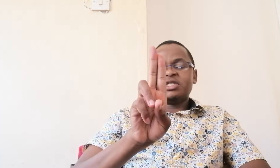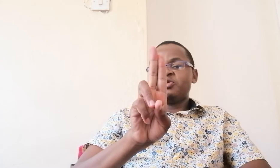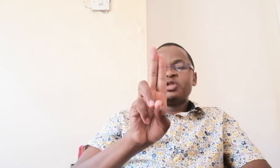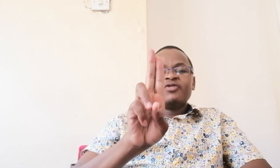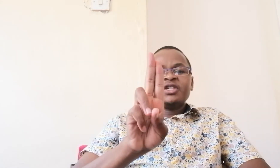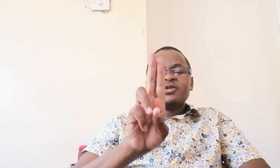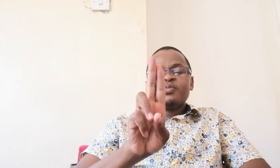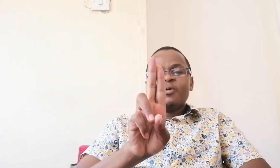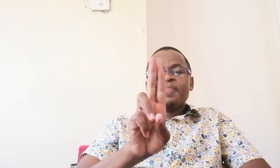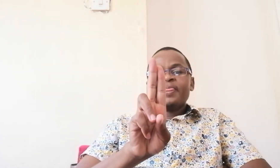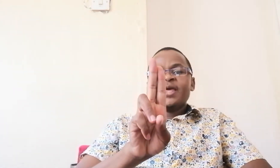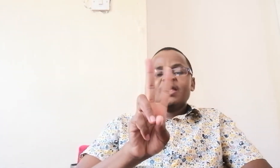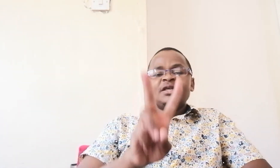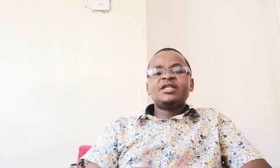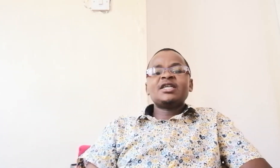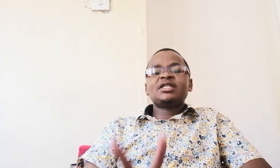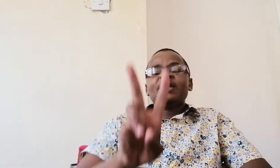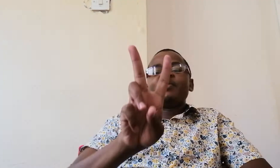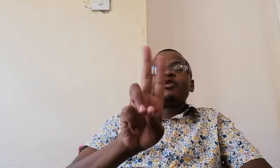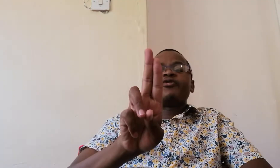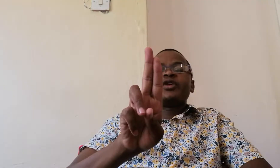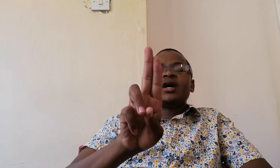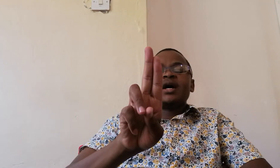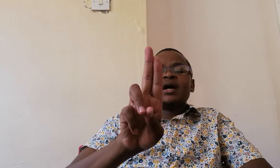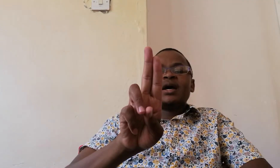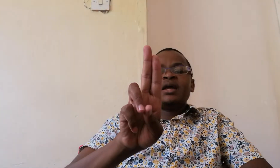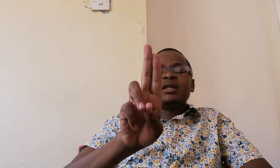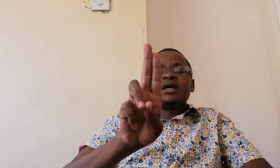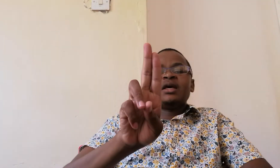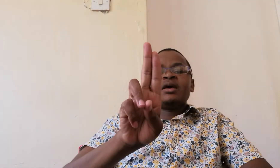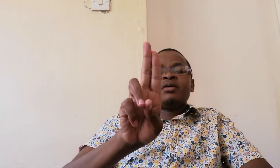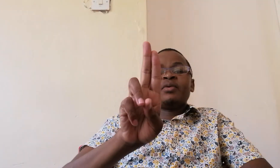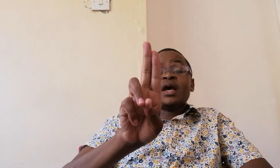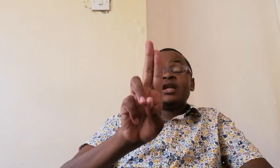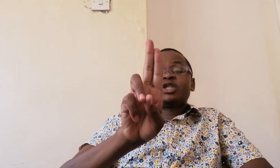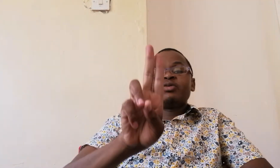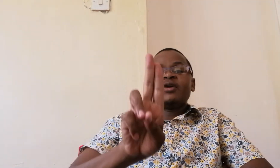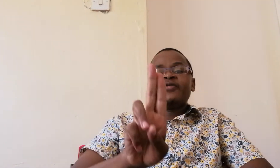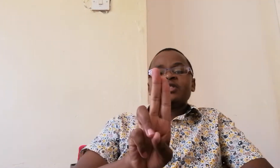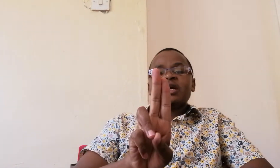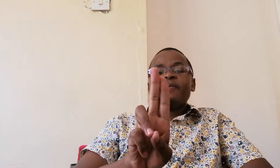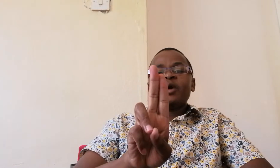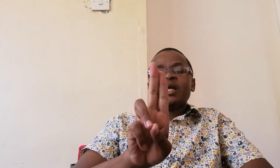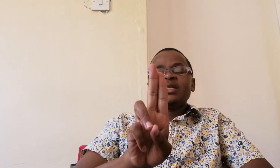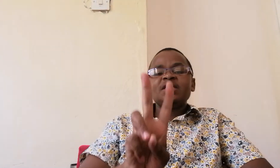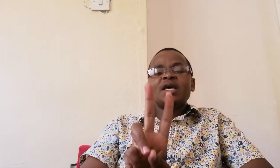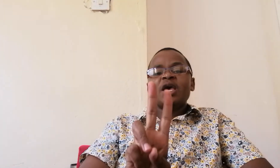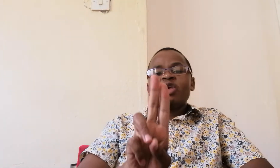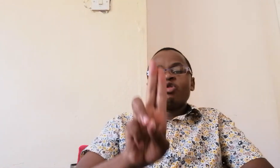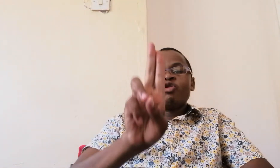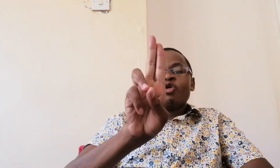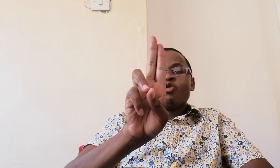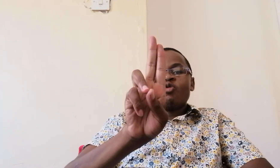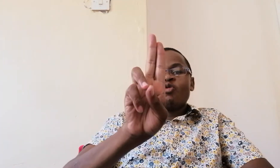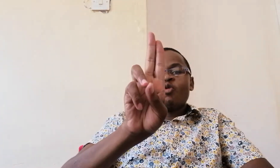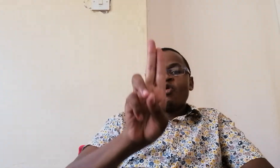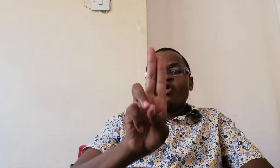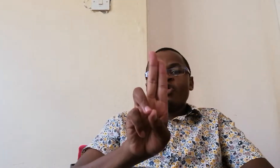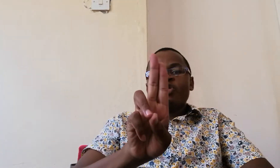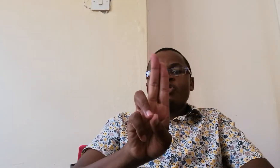U is very simple. It's just the middle finger and the index finger facing upward like this. U,